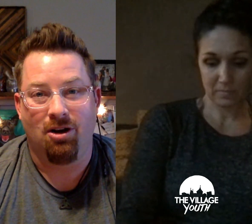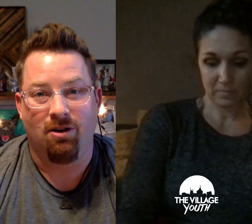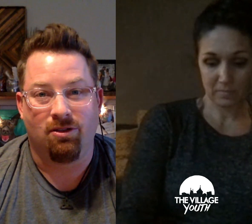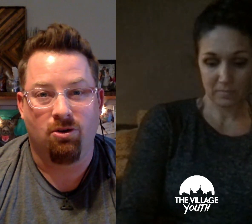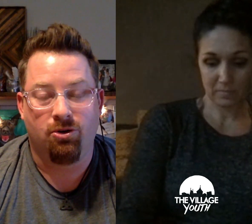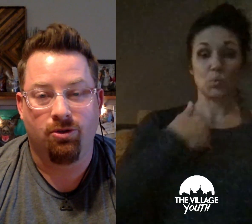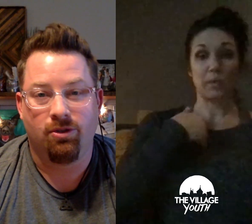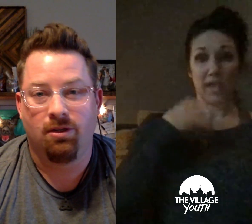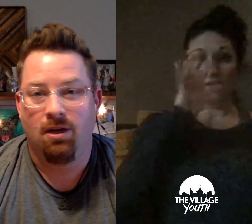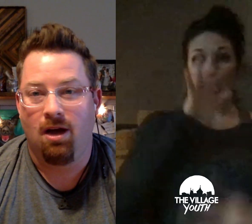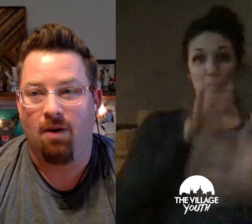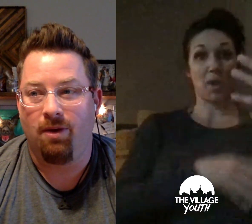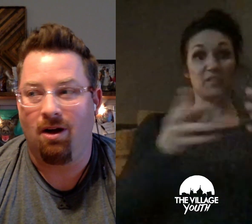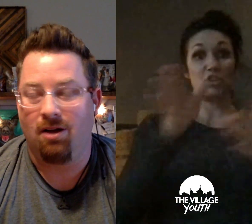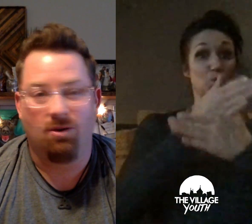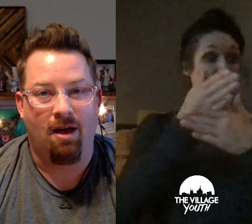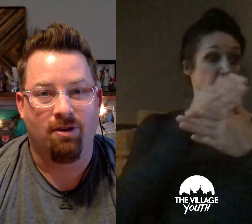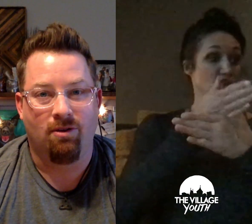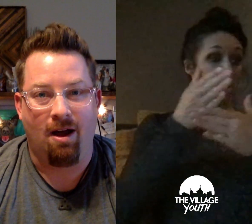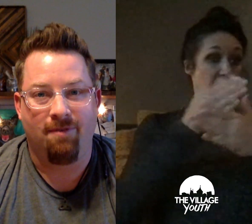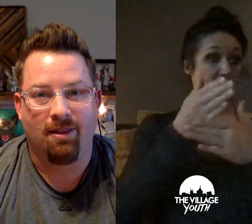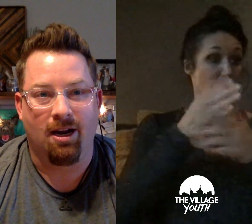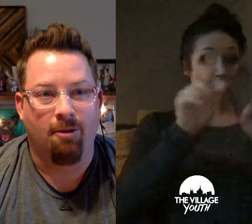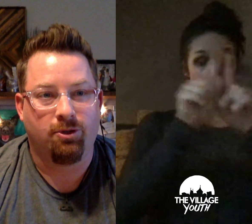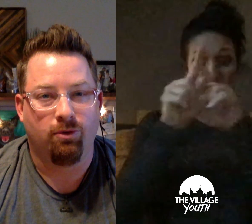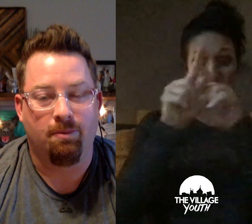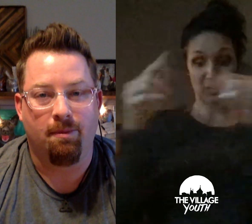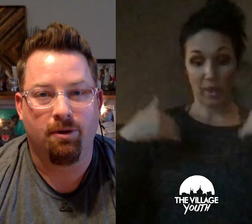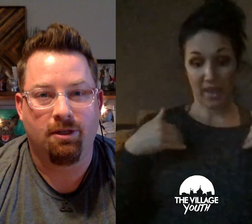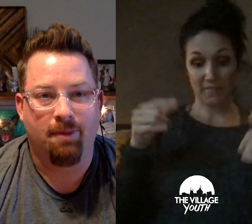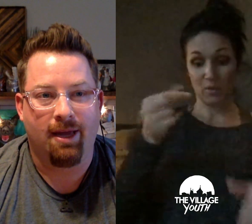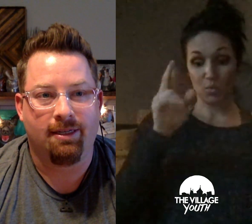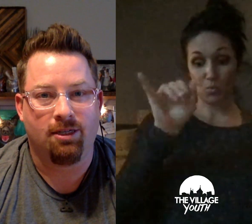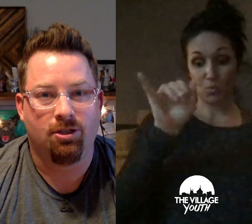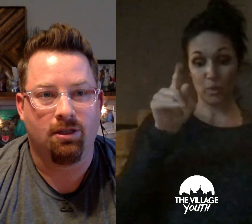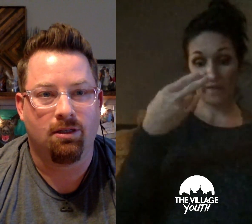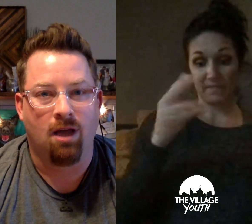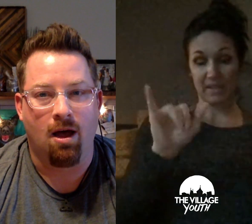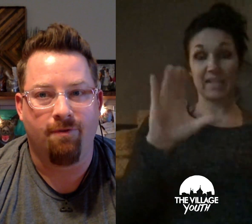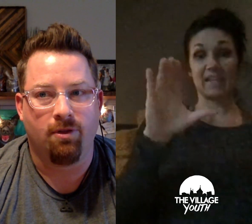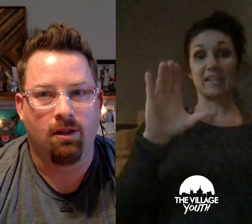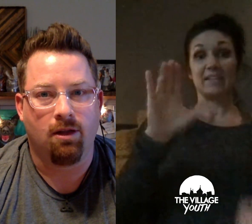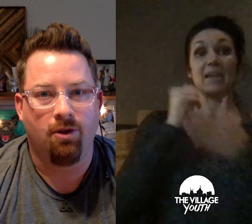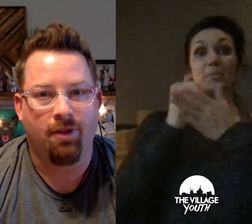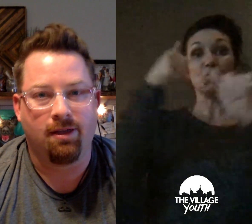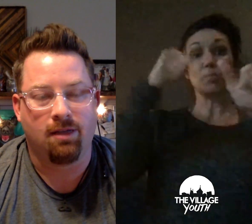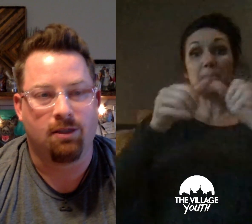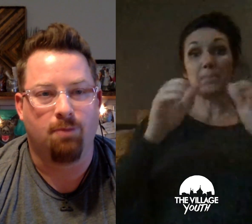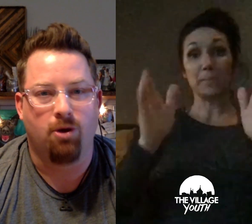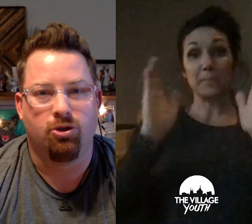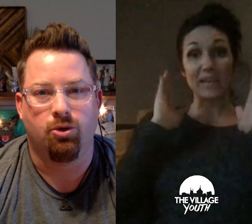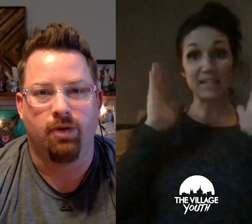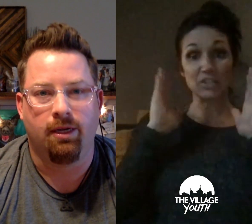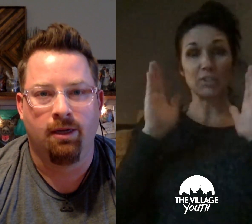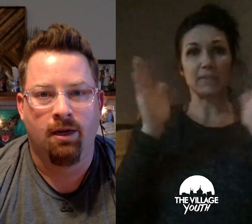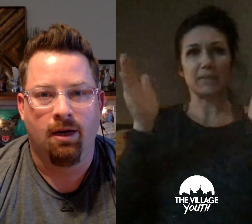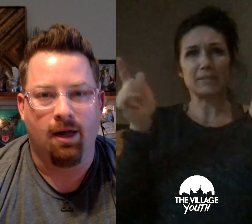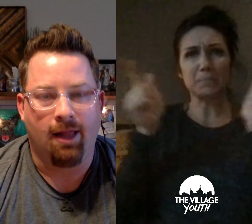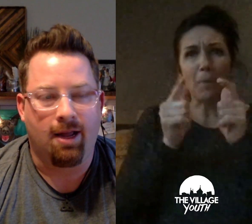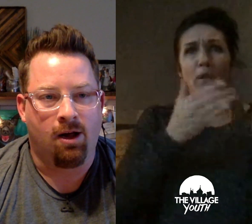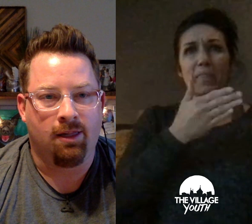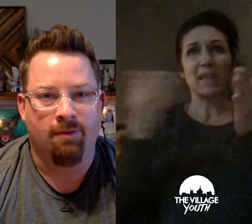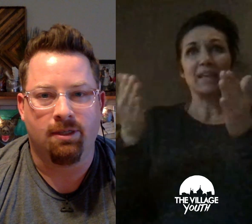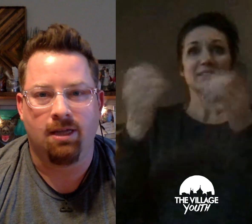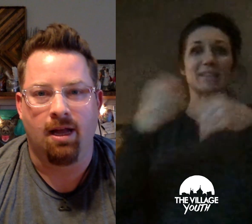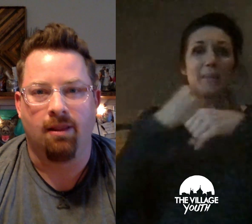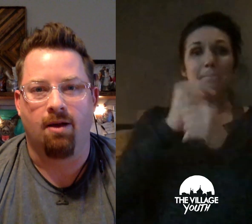you can share on socials. We also have a graphic that helps you remember to pay attention for the little things that spark joy